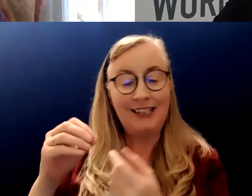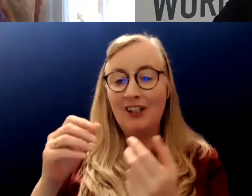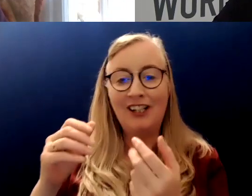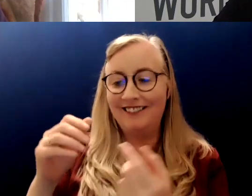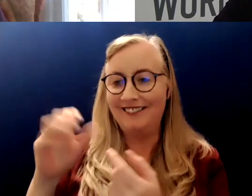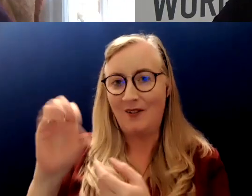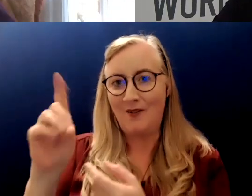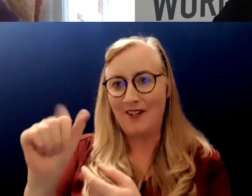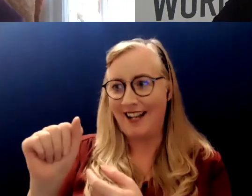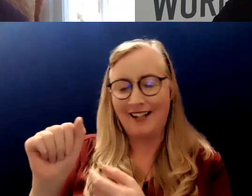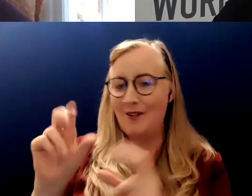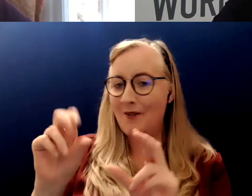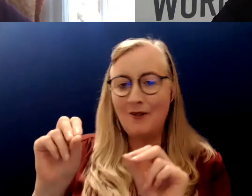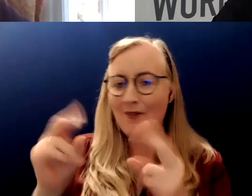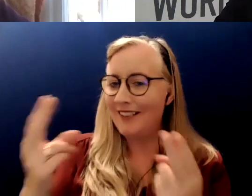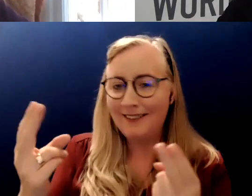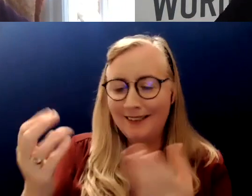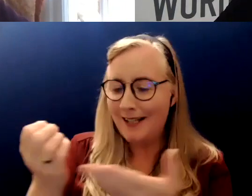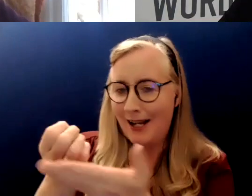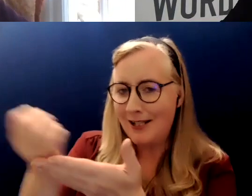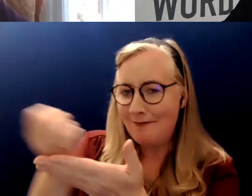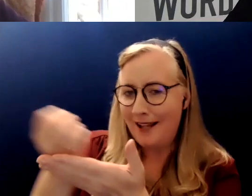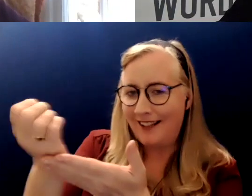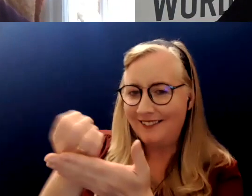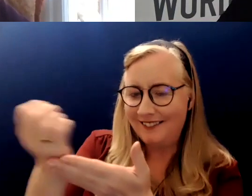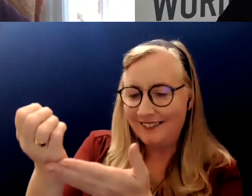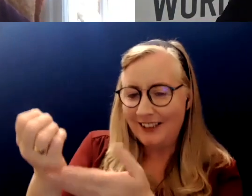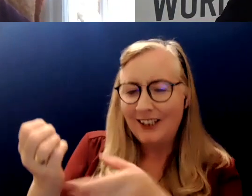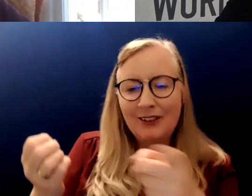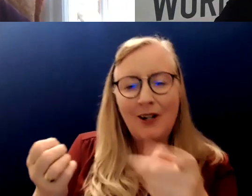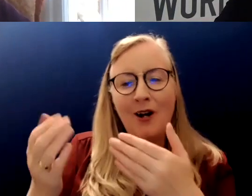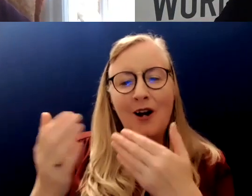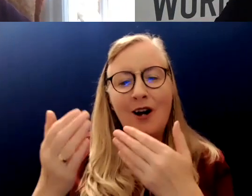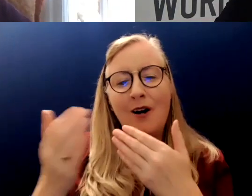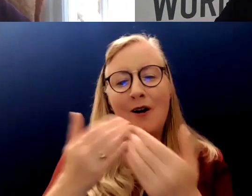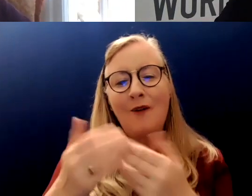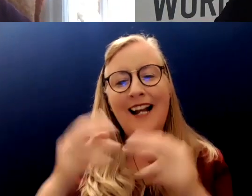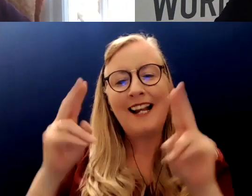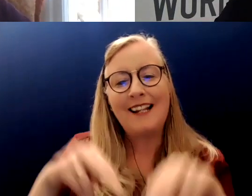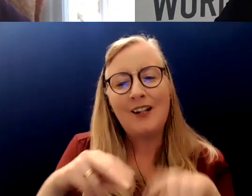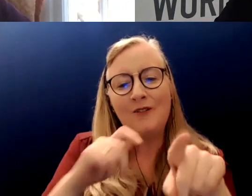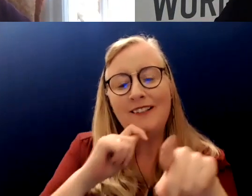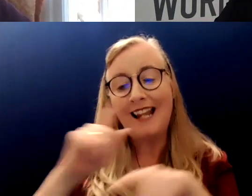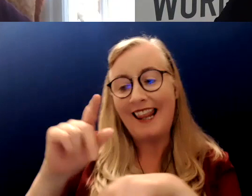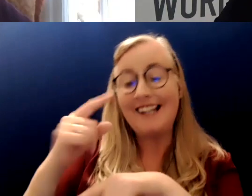explaining. What would you advise deaf